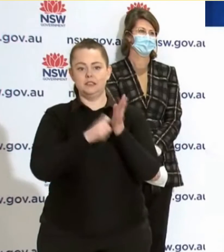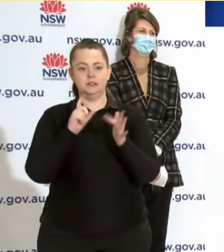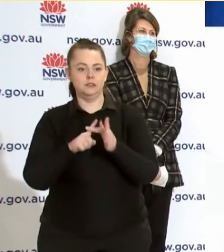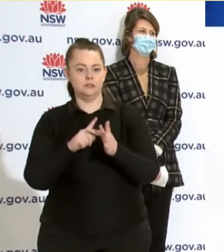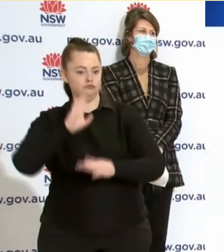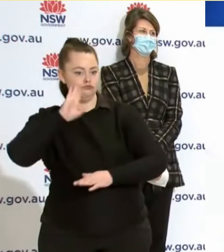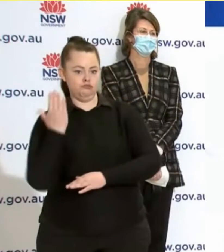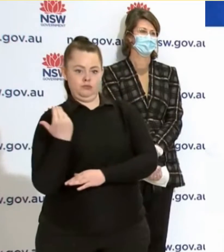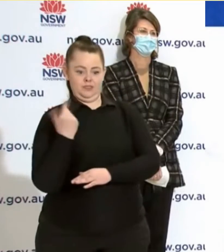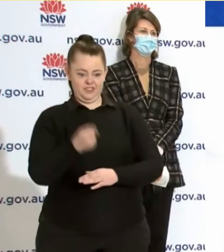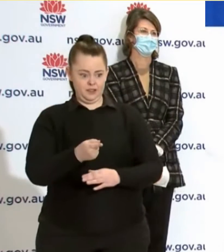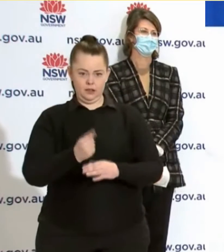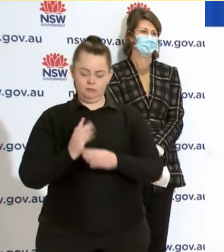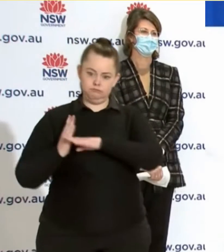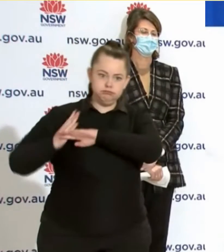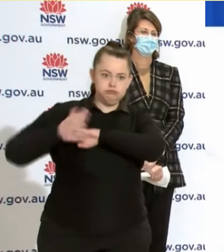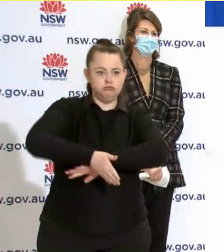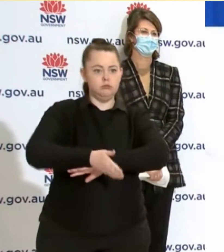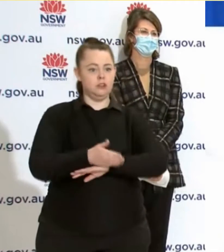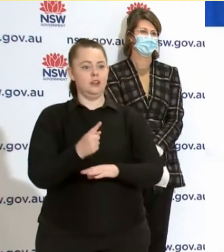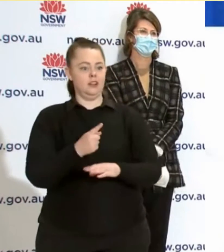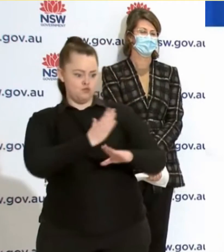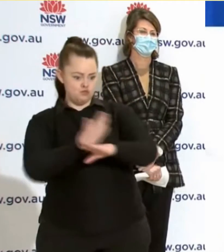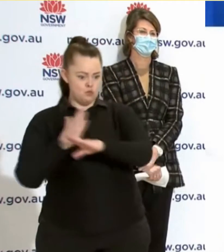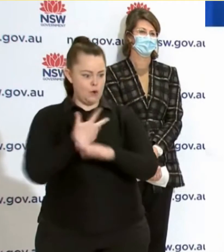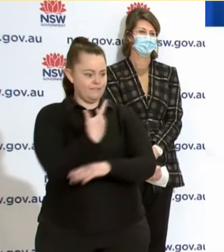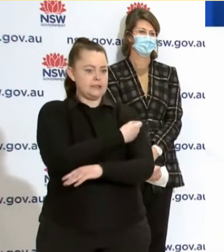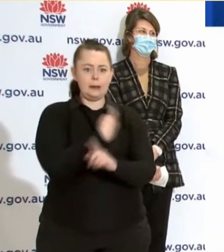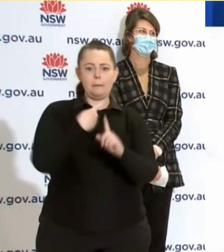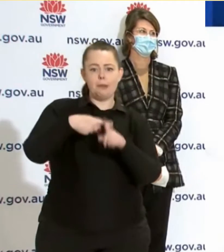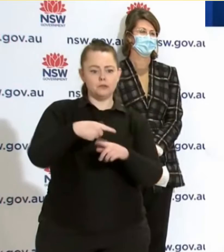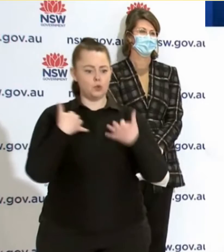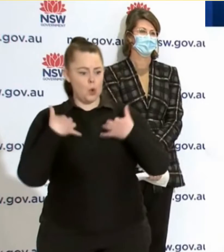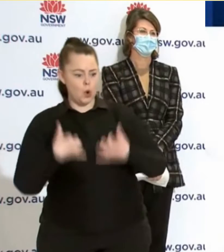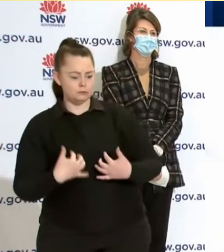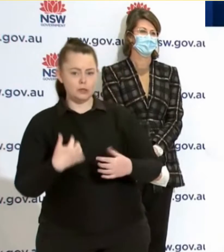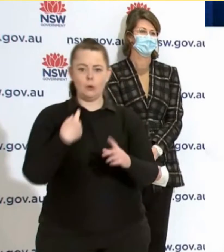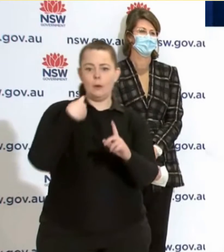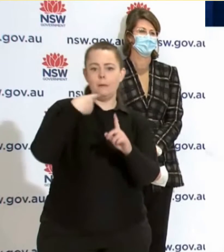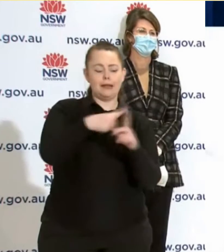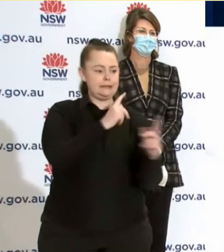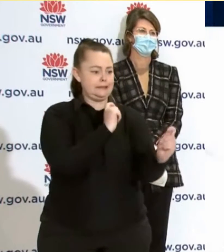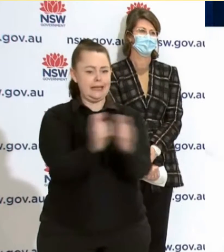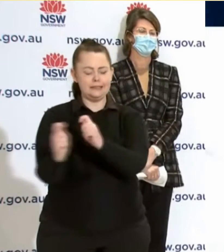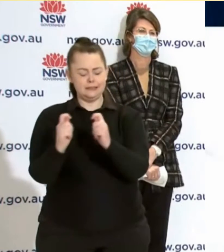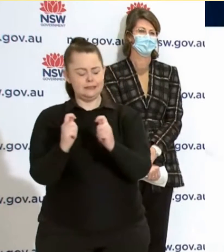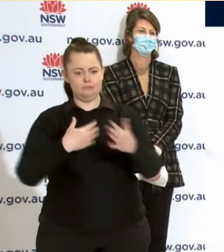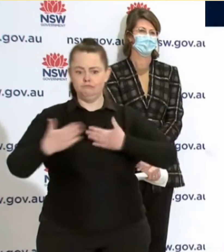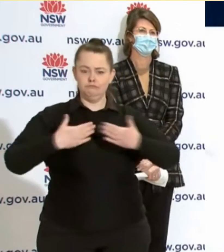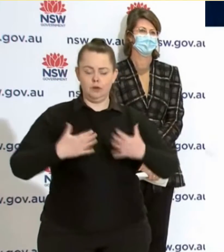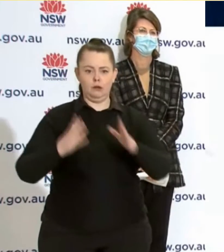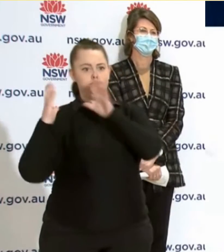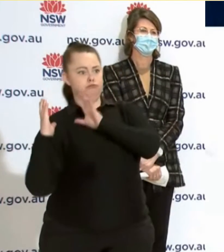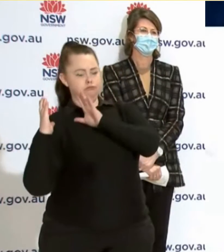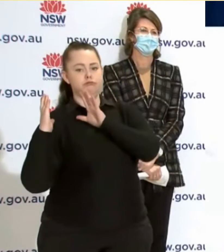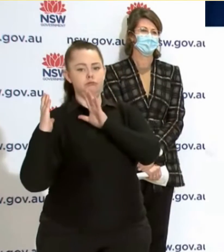vaccinations through the New South Wales health system on top of managing the hospital system, managing the pandemic, managing the testing. So it's a big load New South Wales